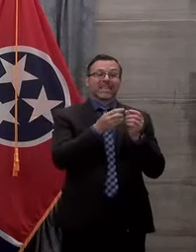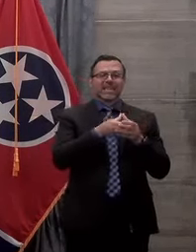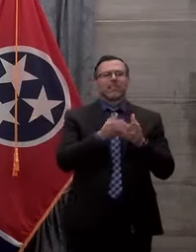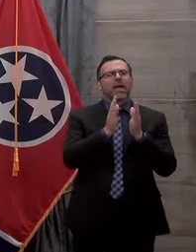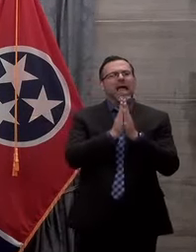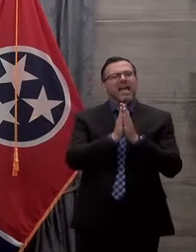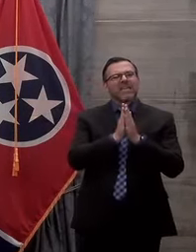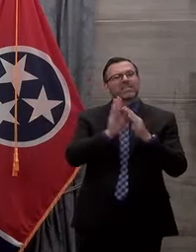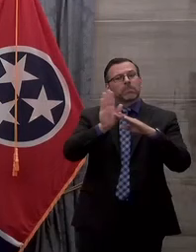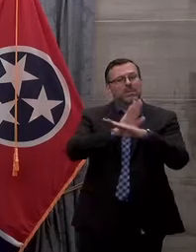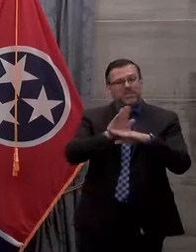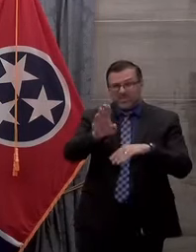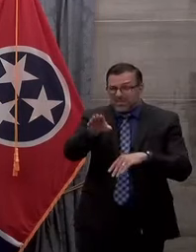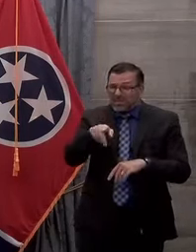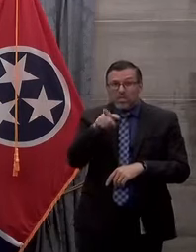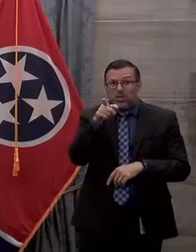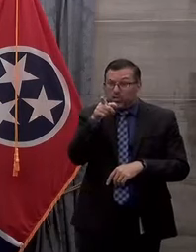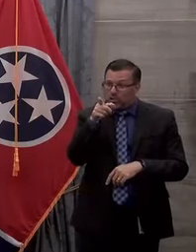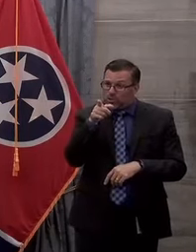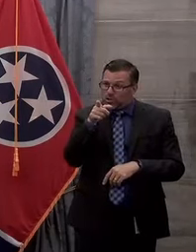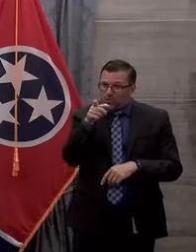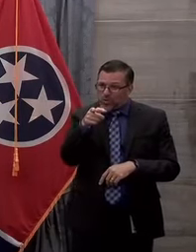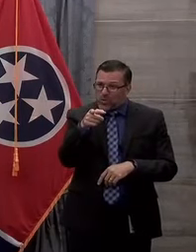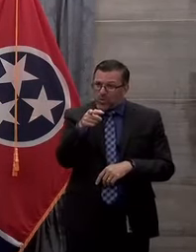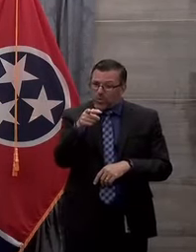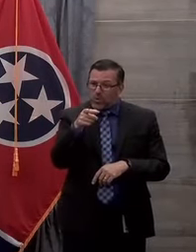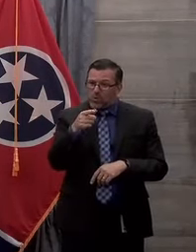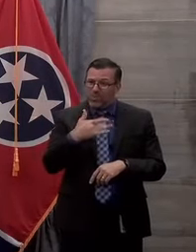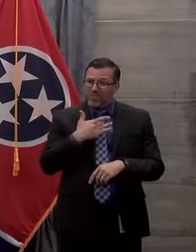if they have been unable to generate